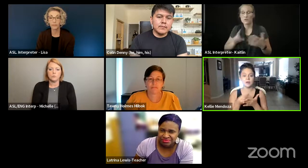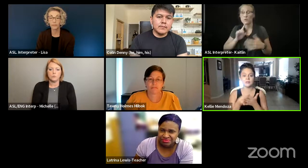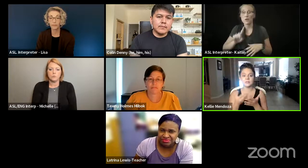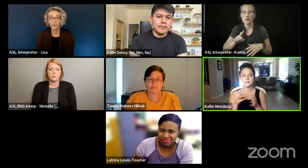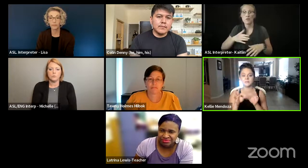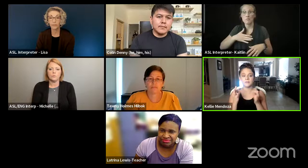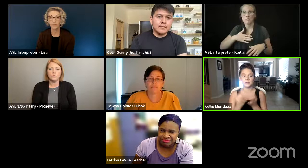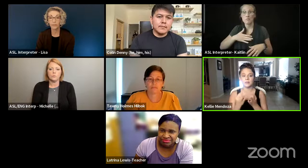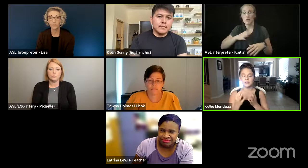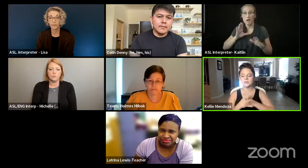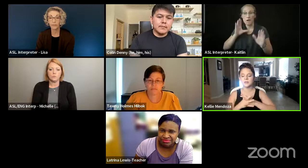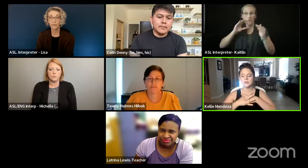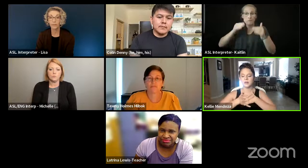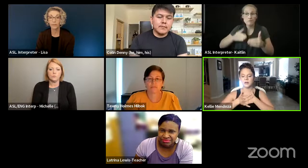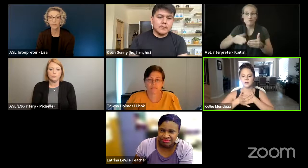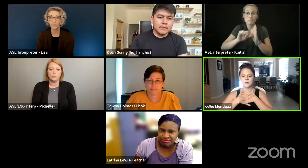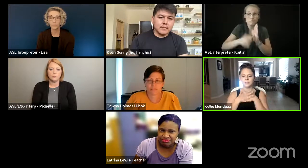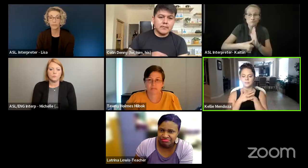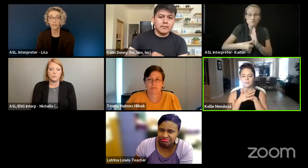is cost to the families.